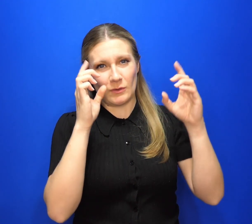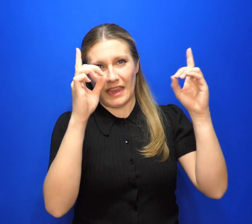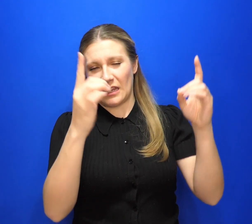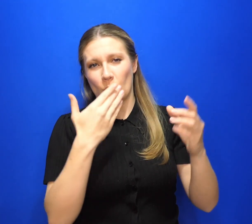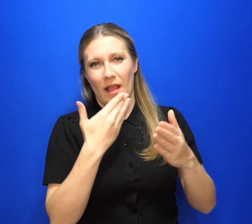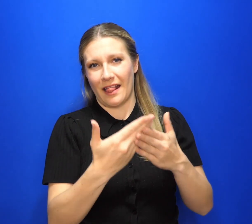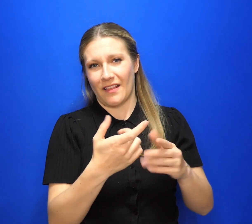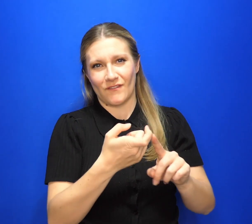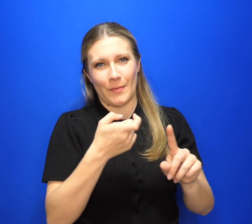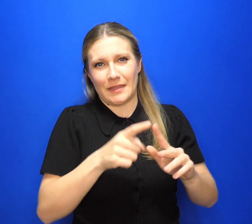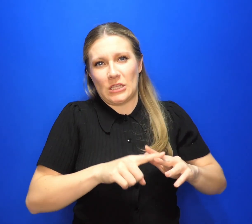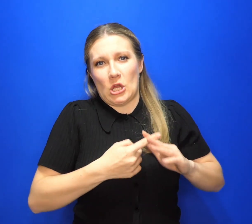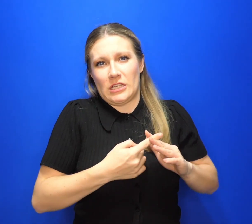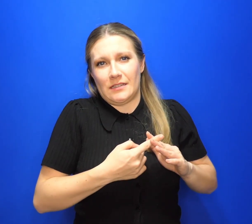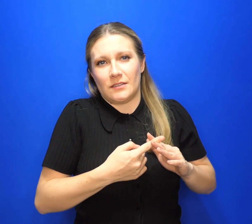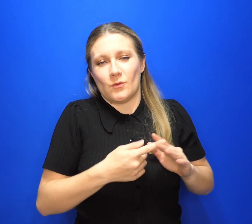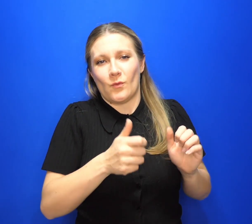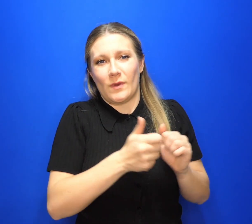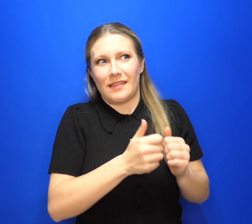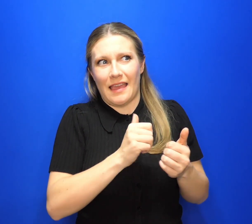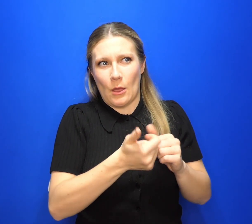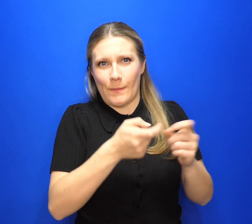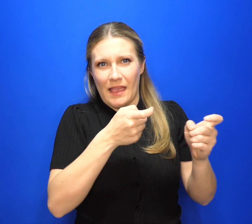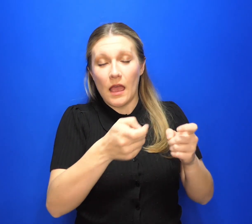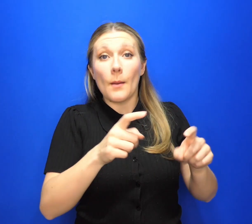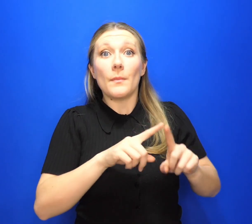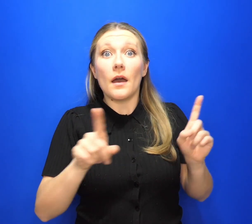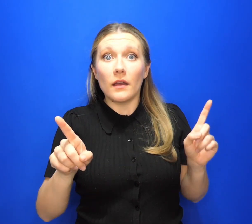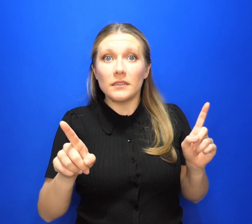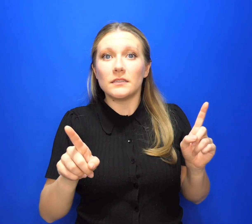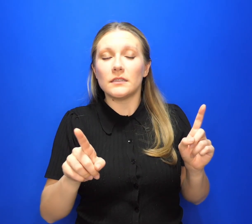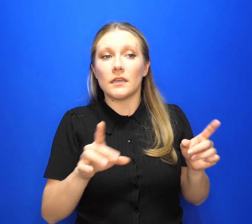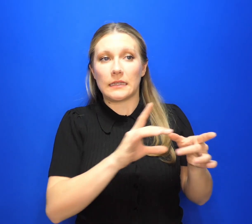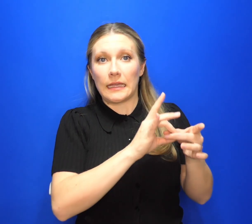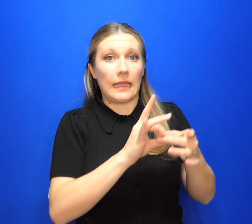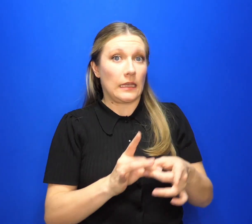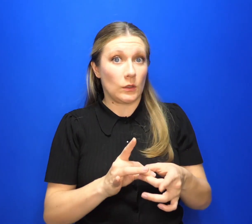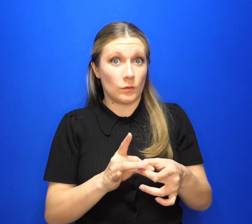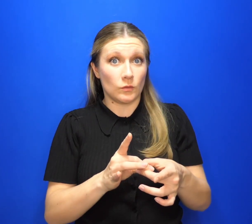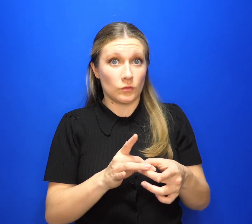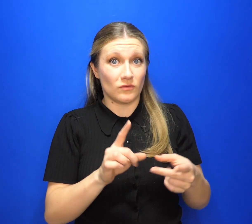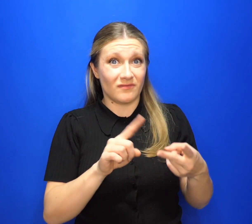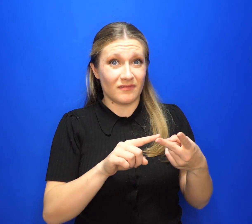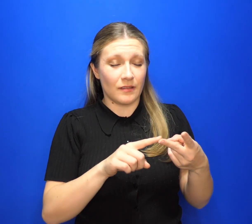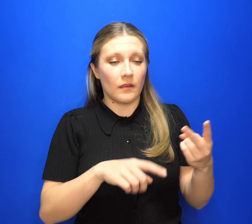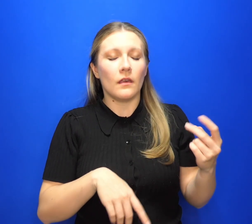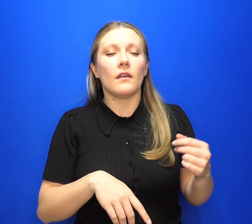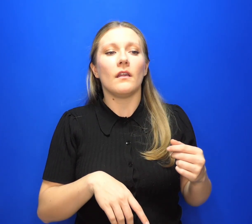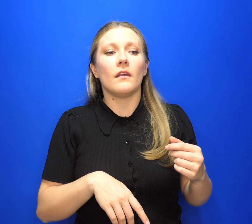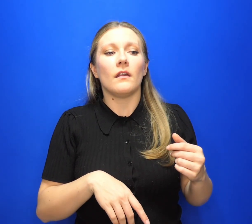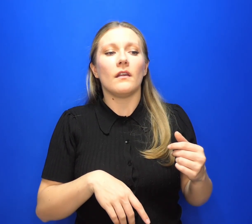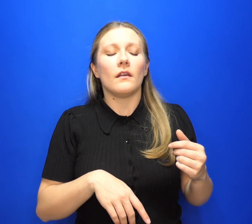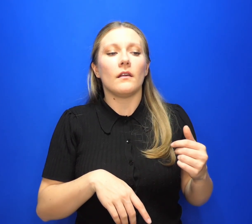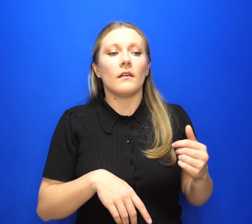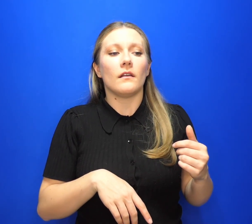beginning in terms of what to do. But along with that is they've already had